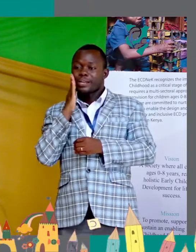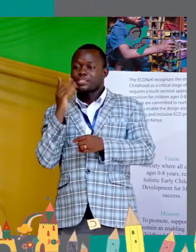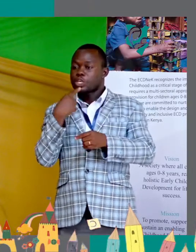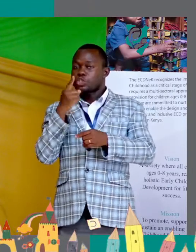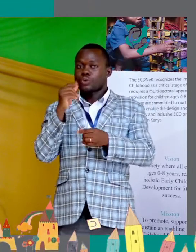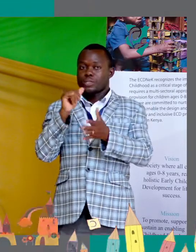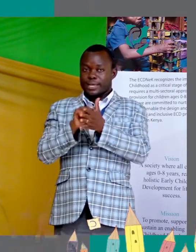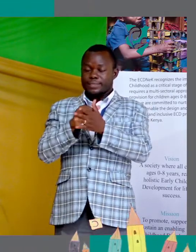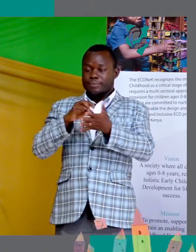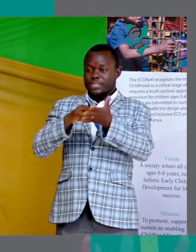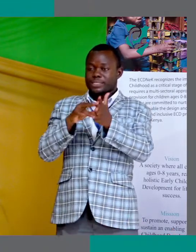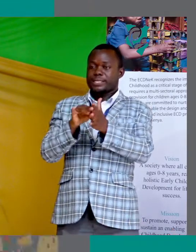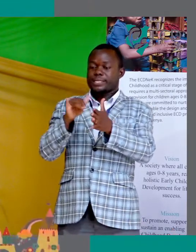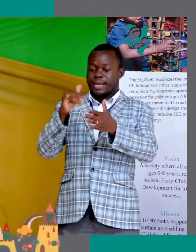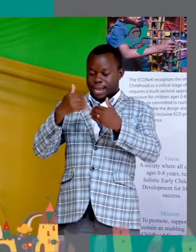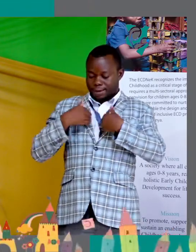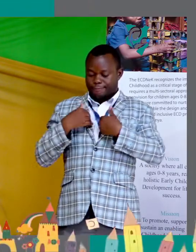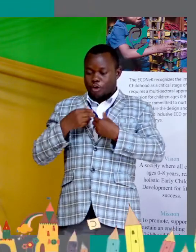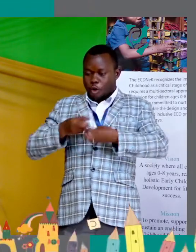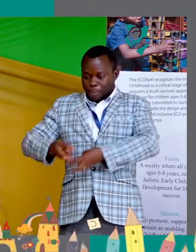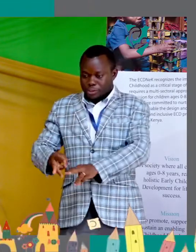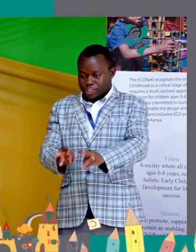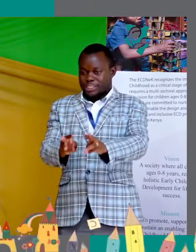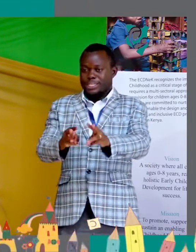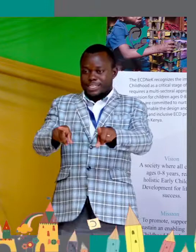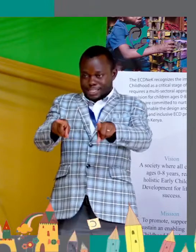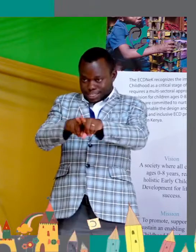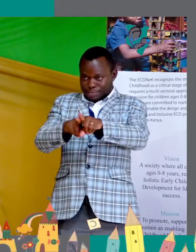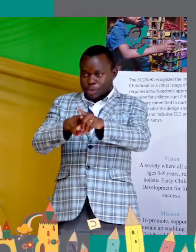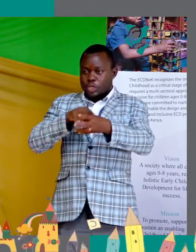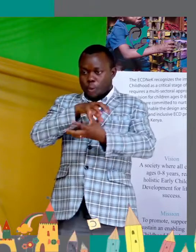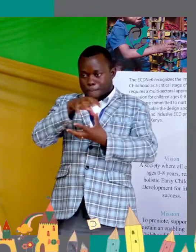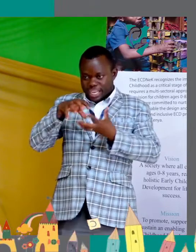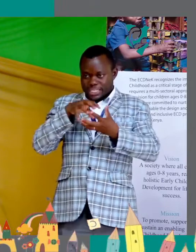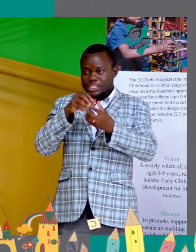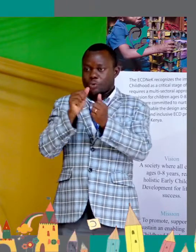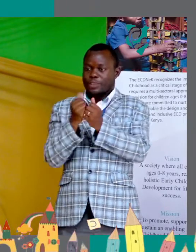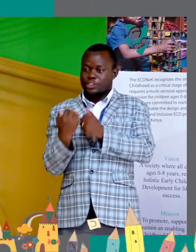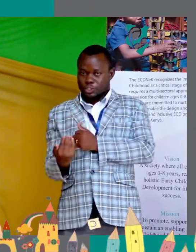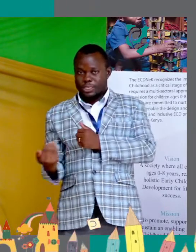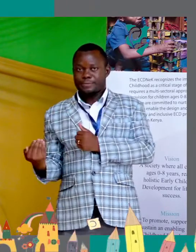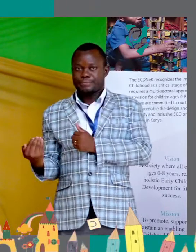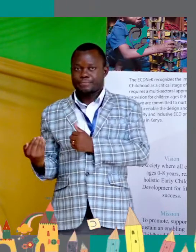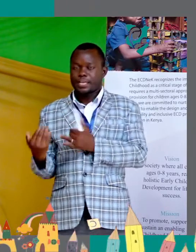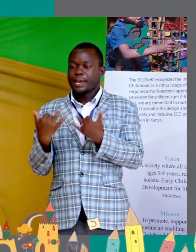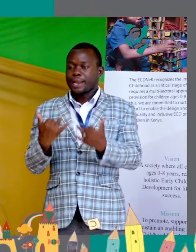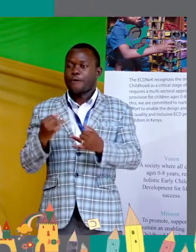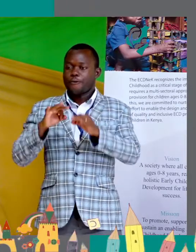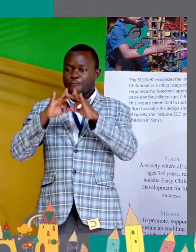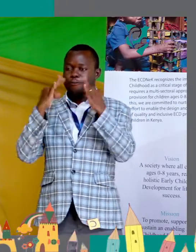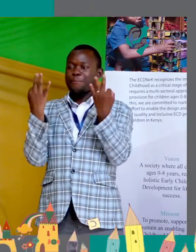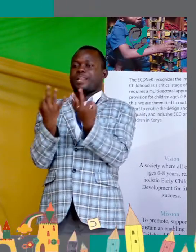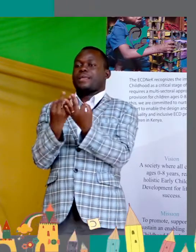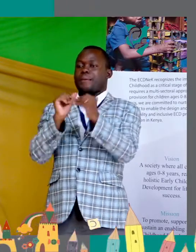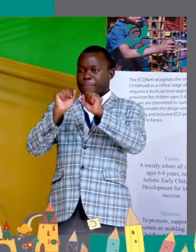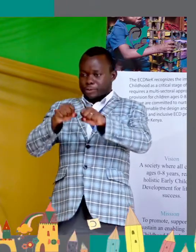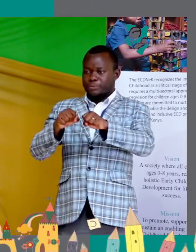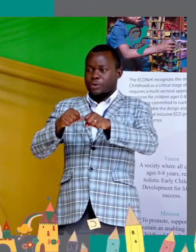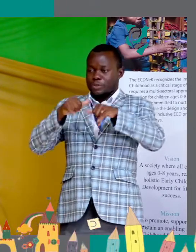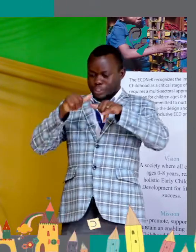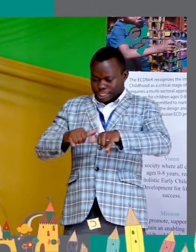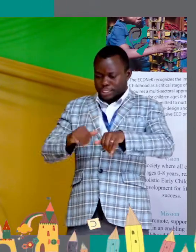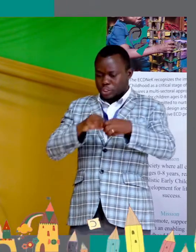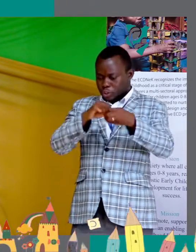the opportunity to communicate, to interact better with our children. The fact that families were staying together, people were not